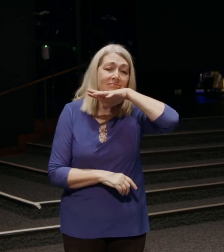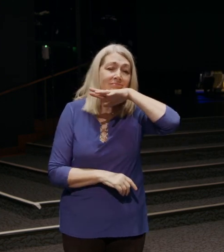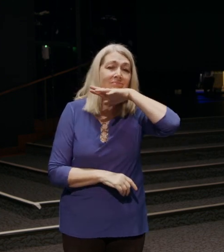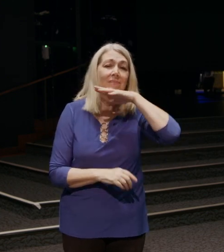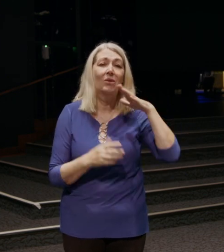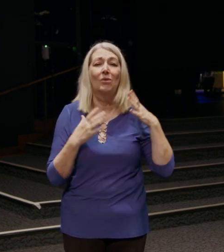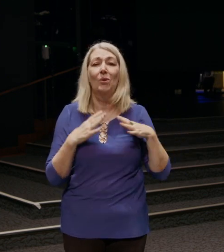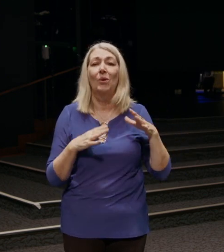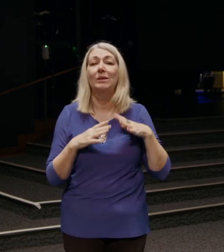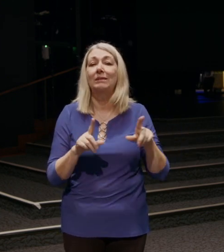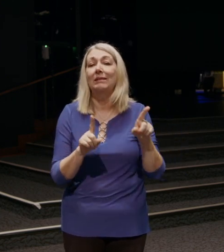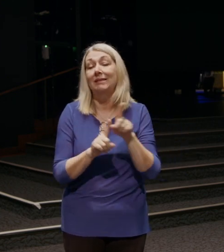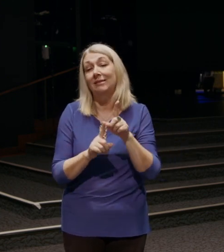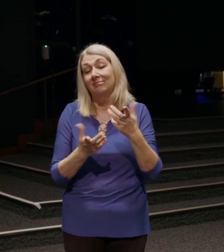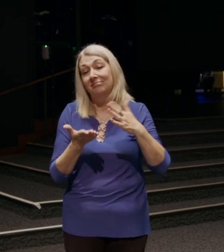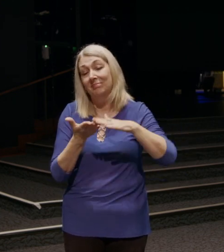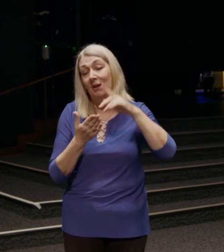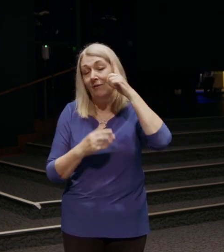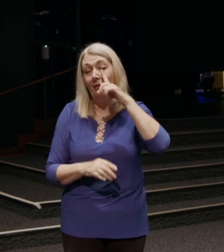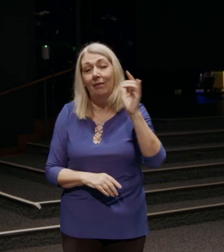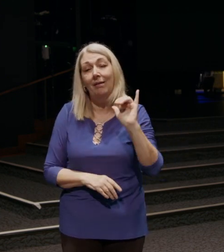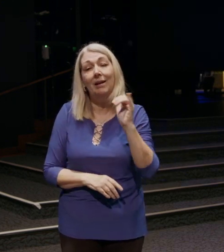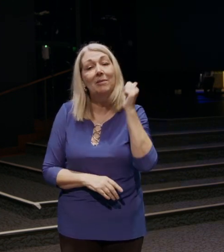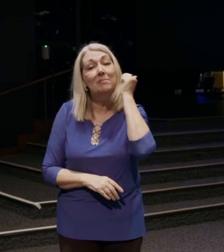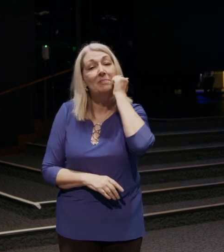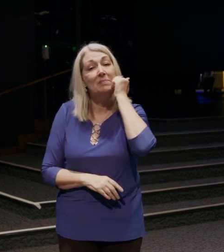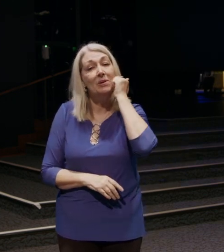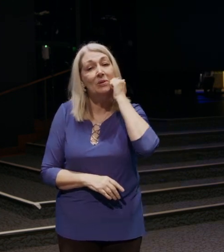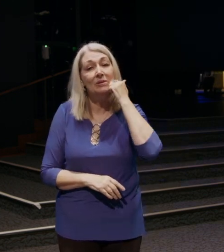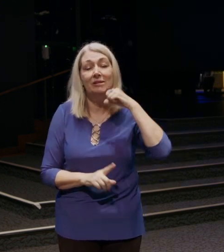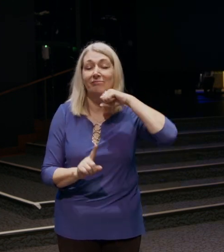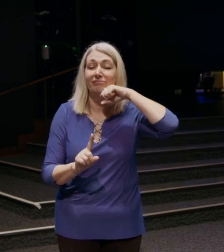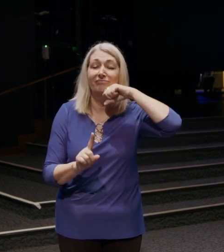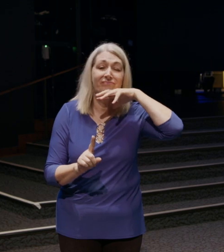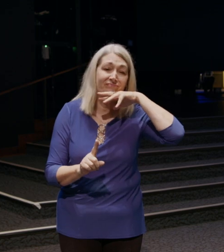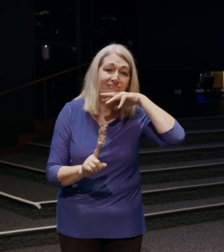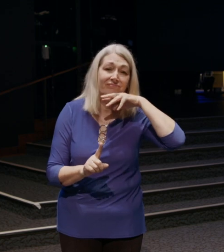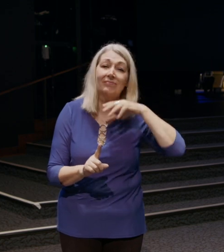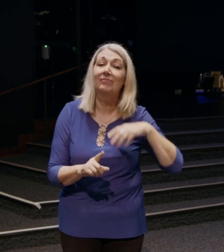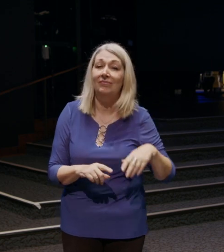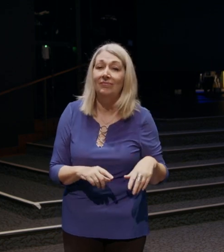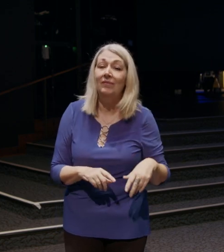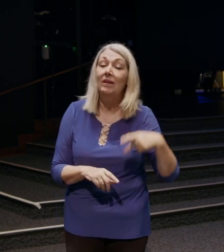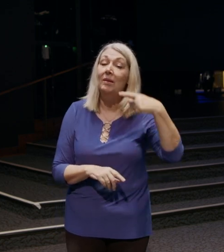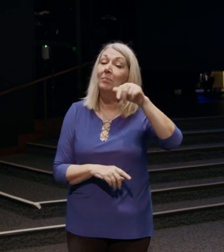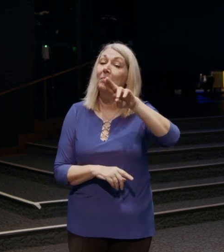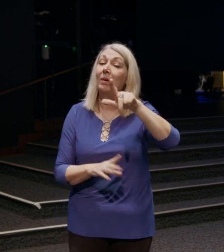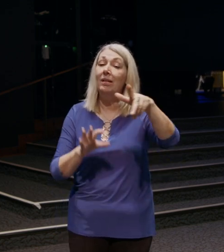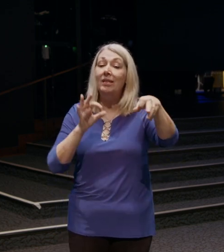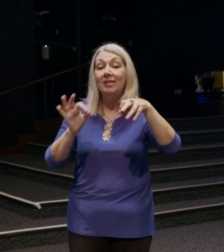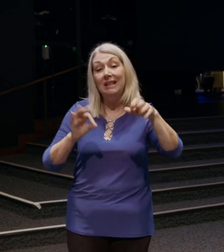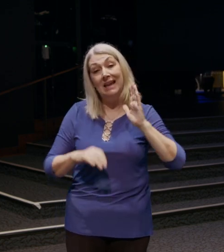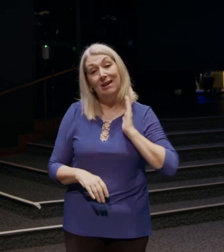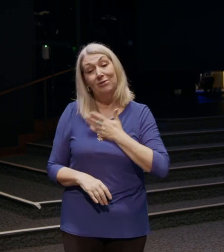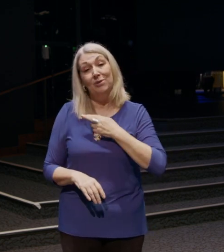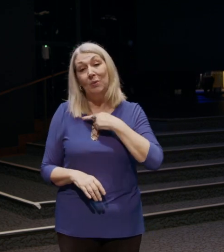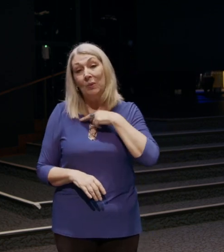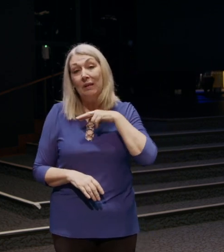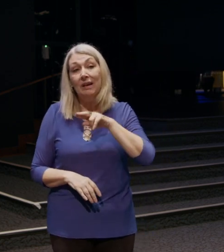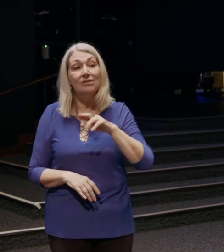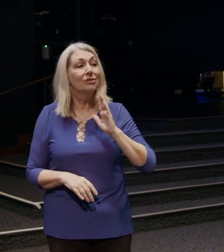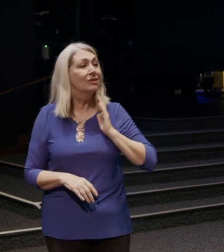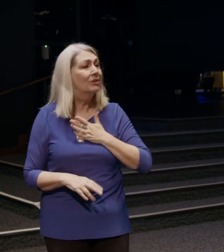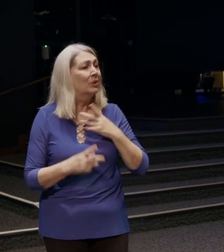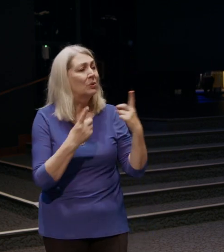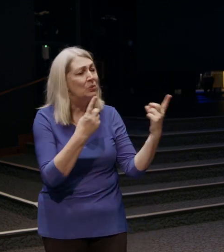referring, forgive me, to menstrual cloth. Paul equated our religious achievements